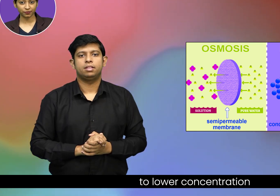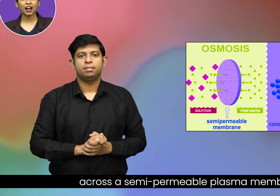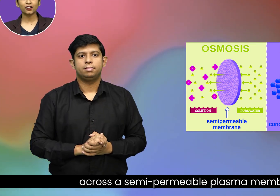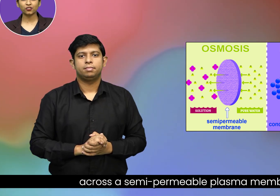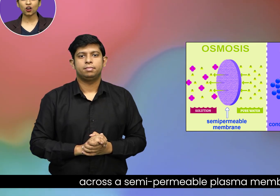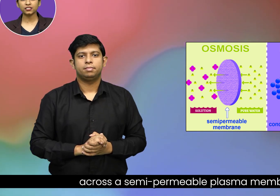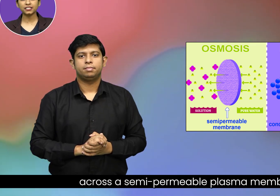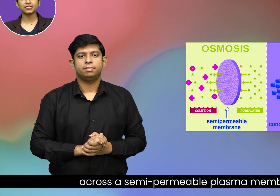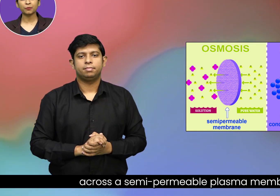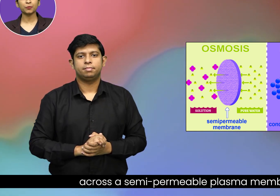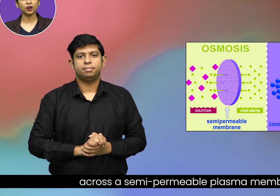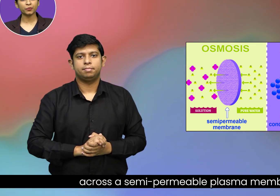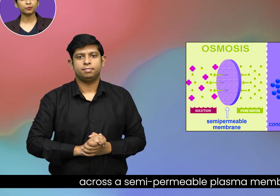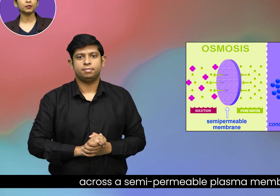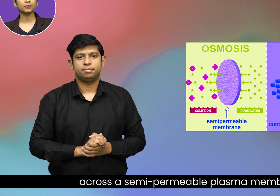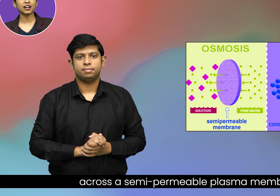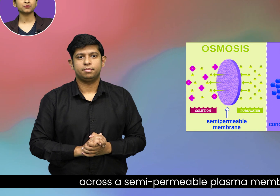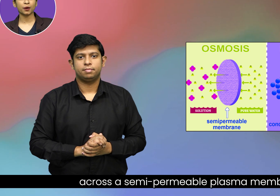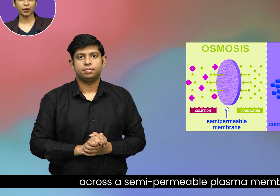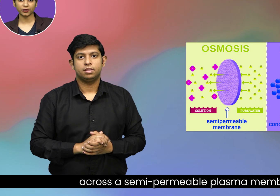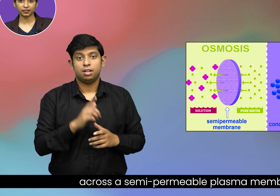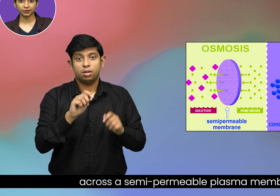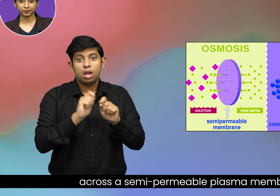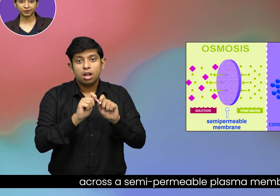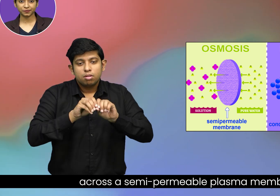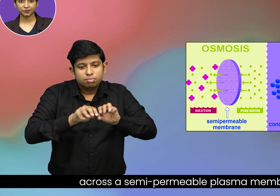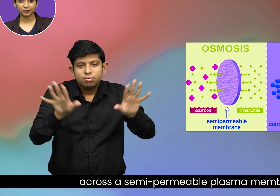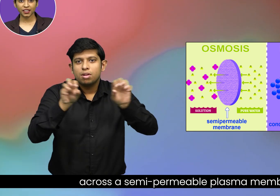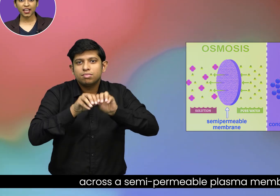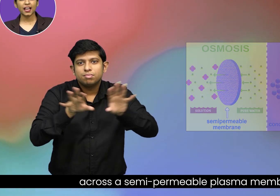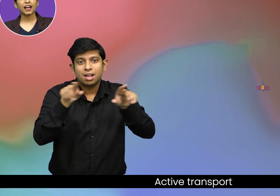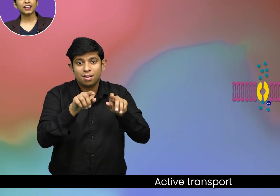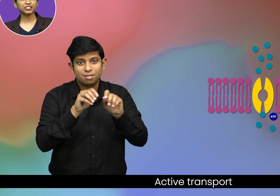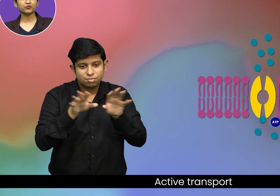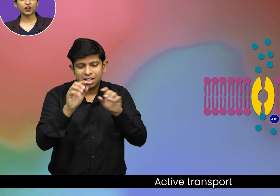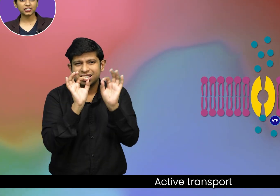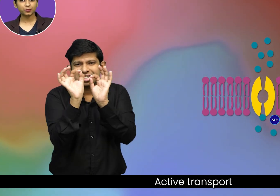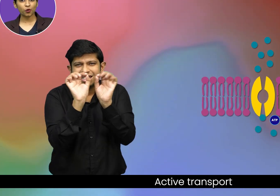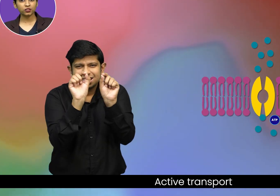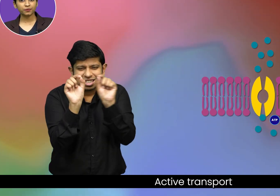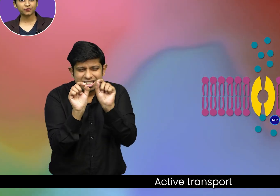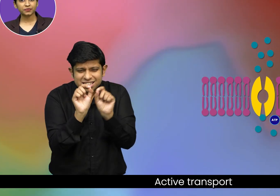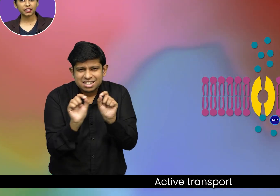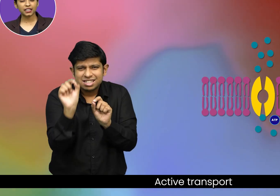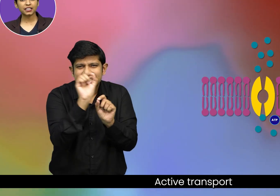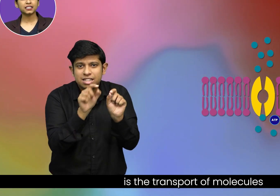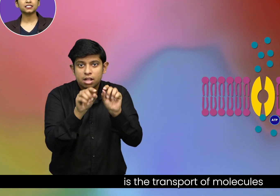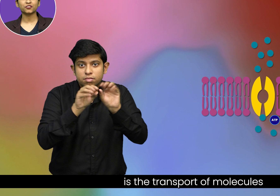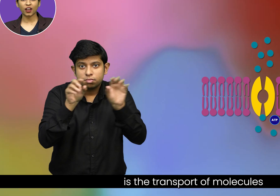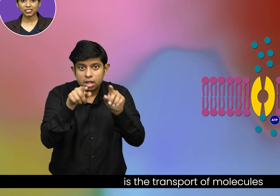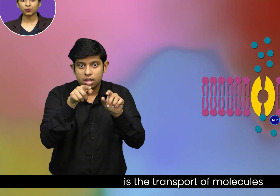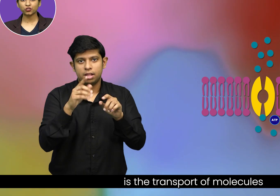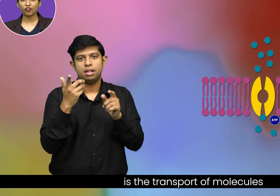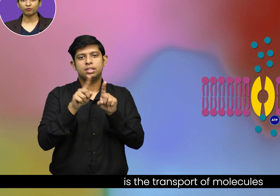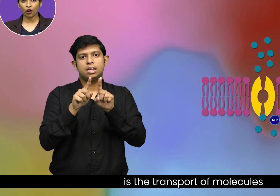concentration across a semi-permeable plasma membrane. Active transport is